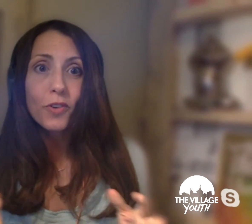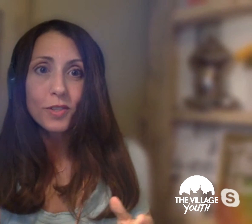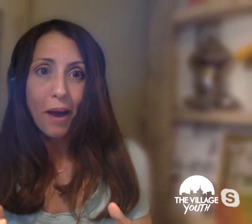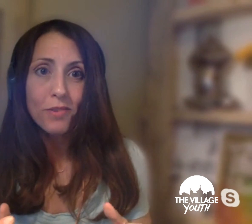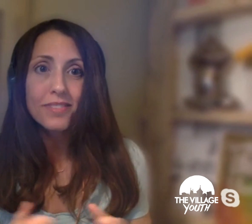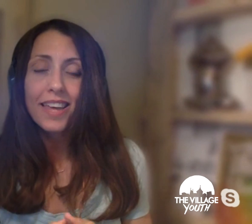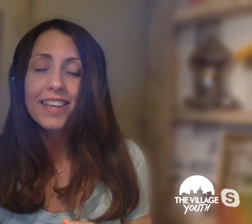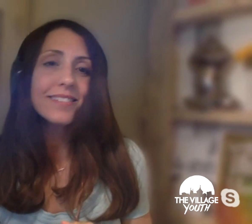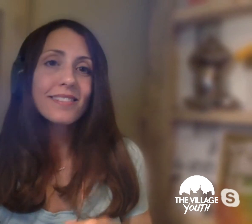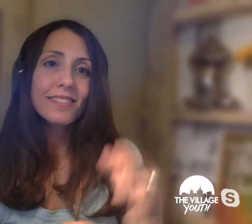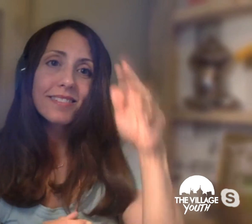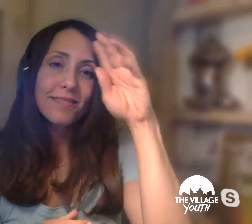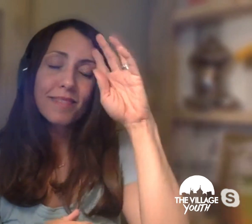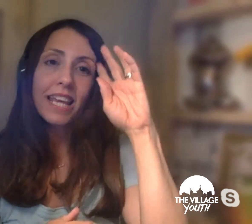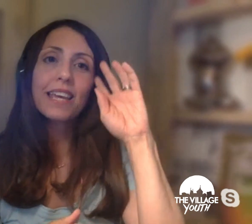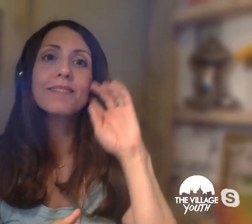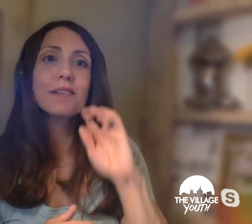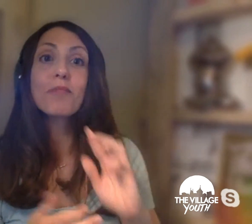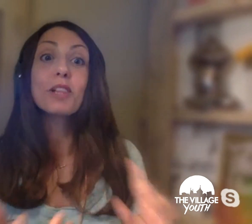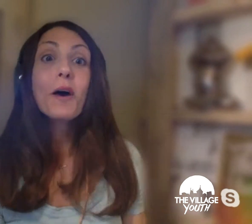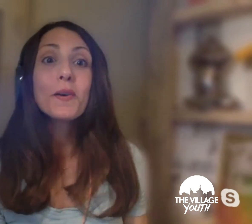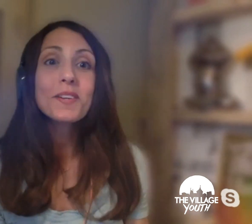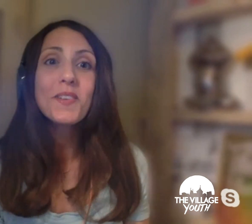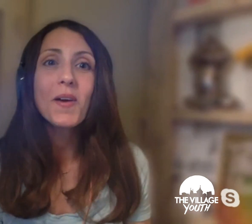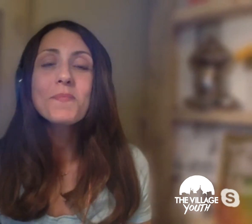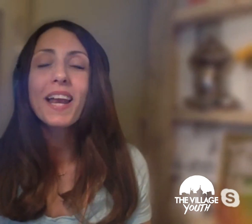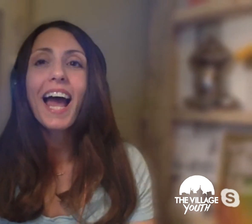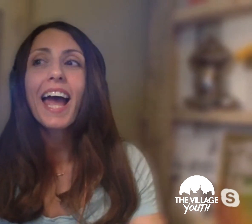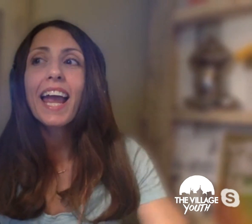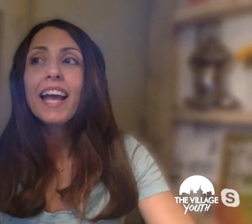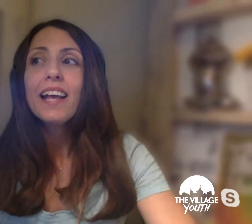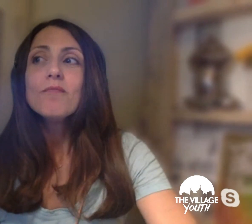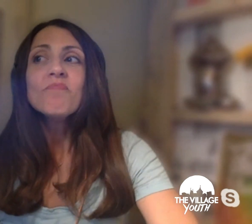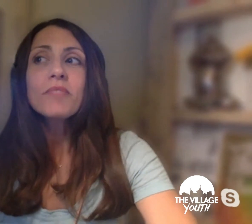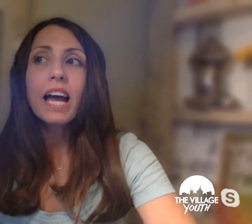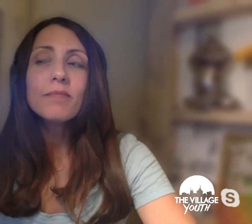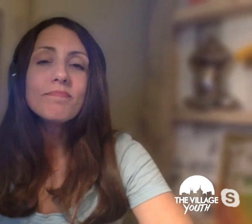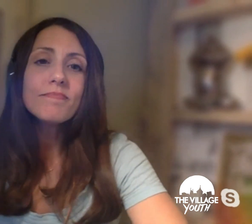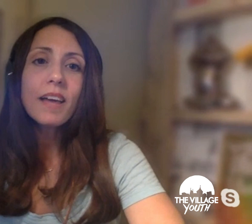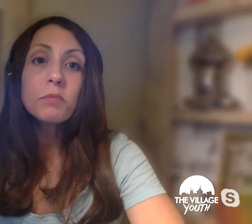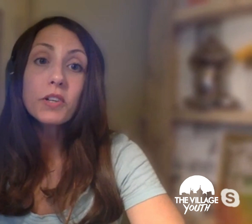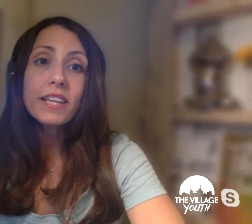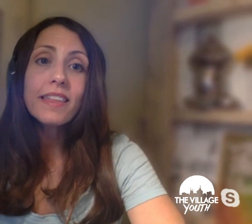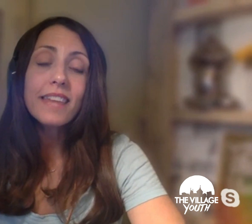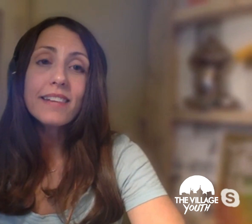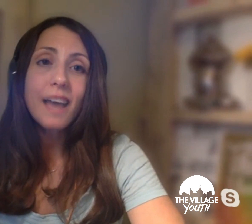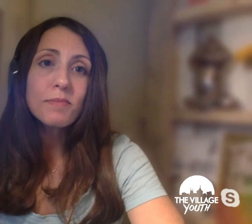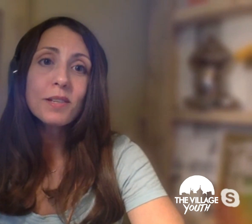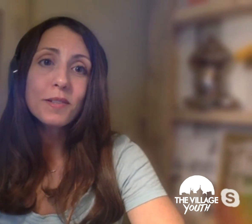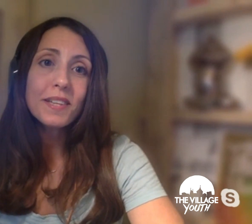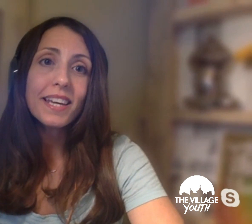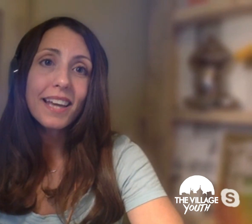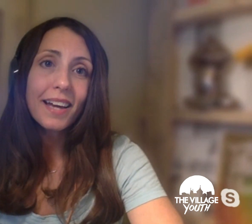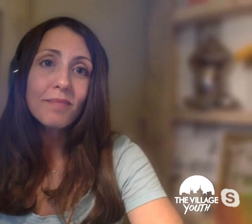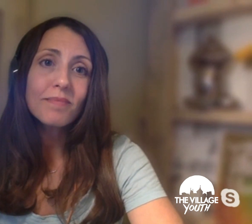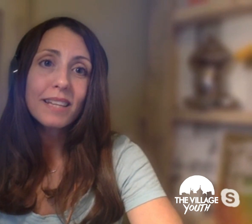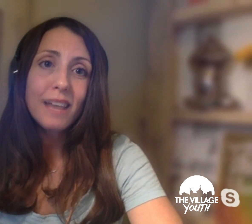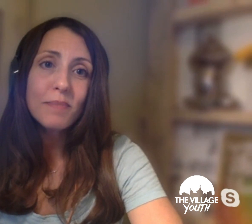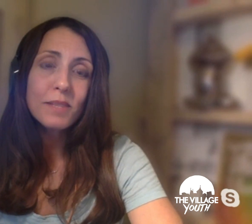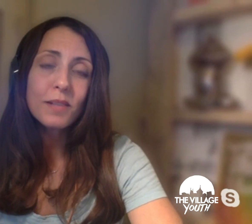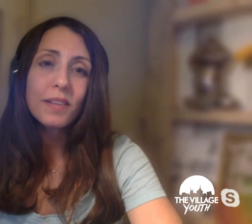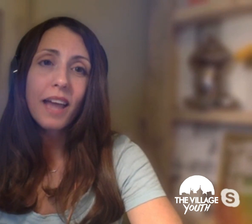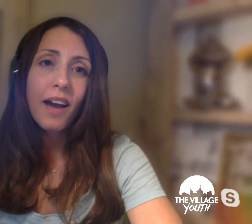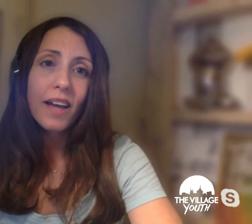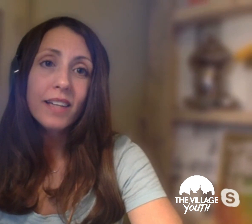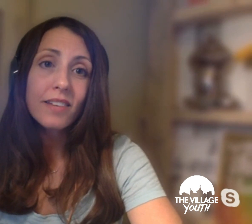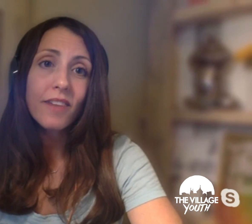a wonderful spouse that is taking some of the load, you know. But I am learning that that